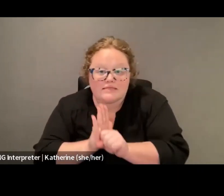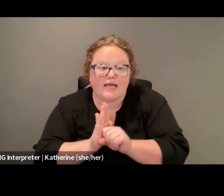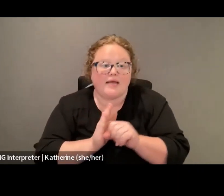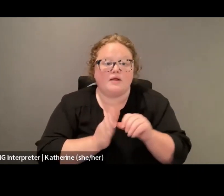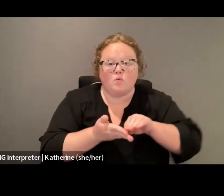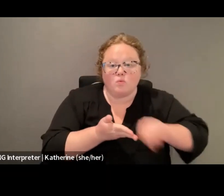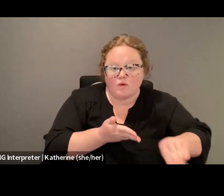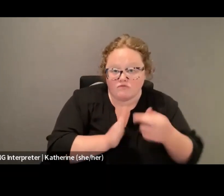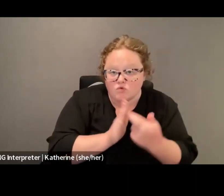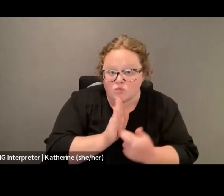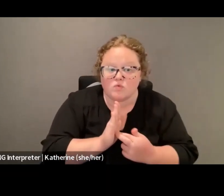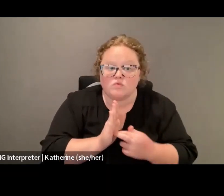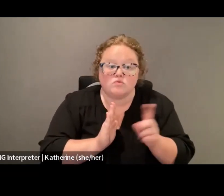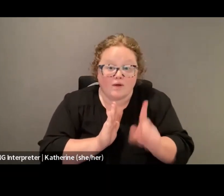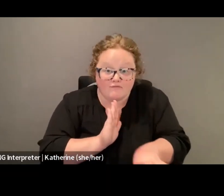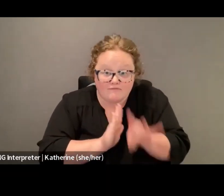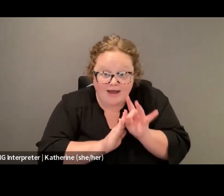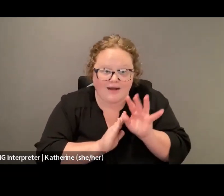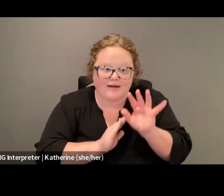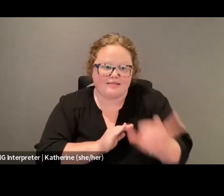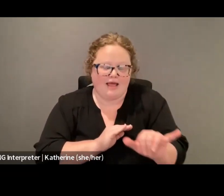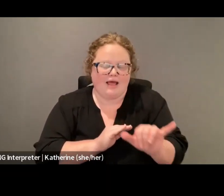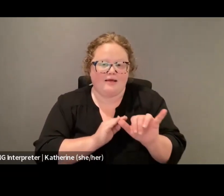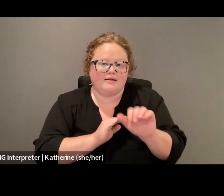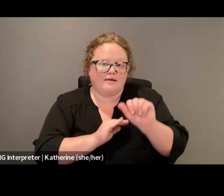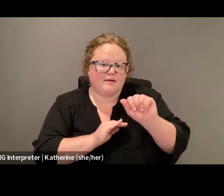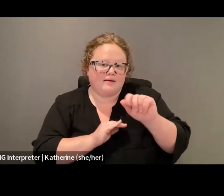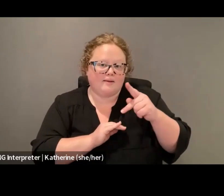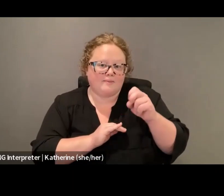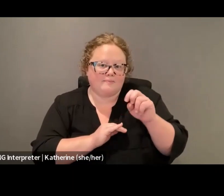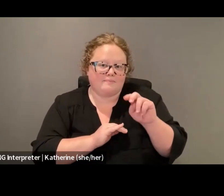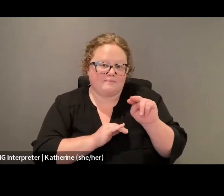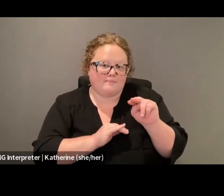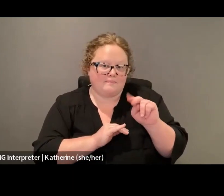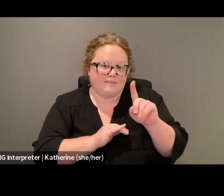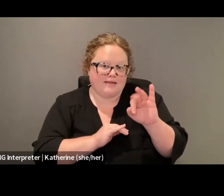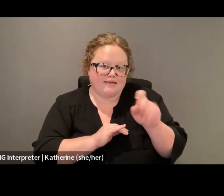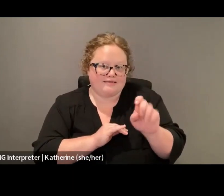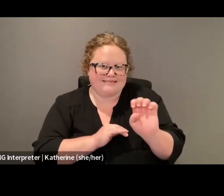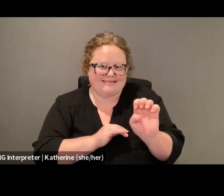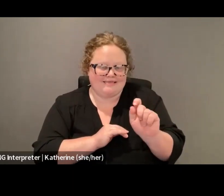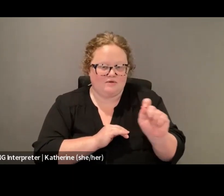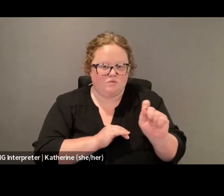Appendix E1E section. So next slide, please.